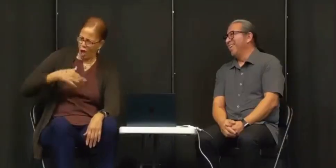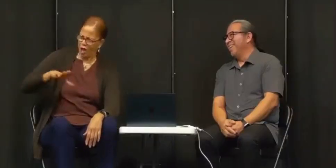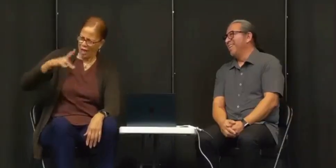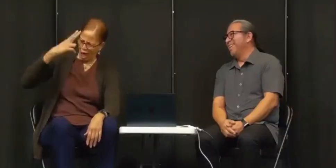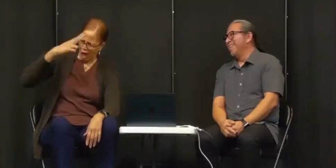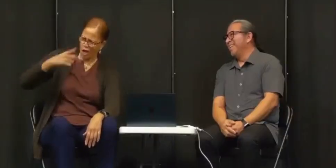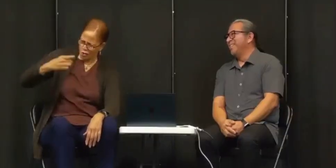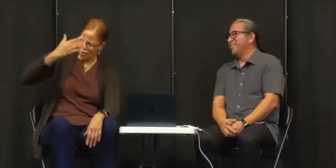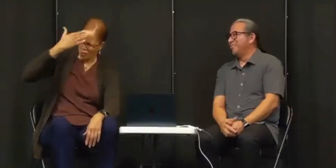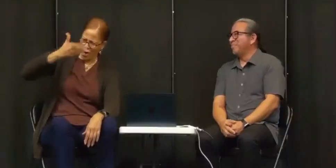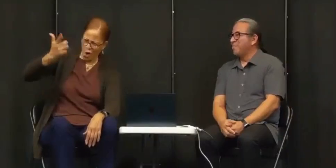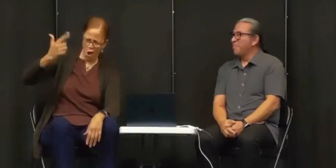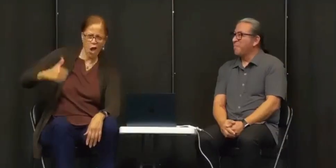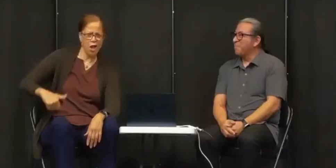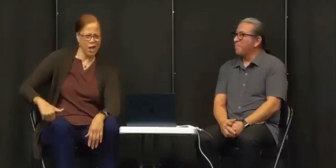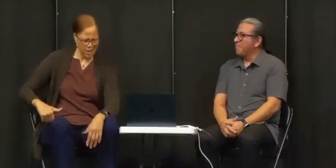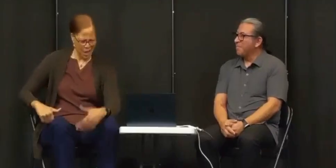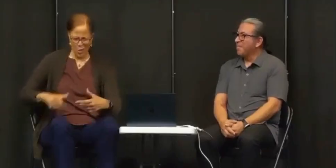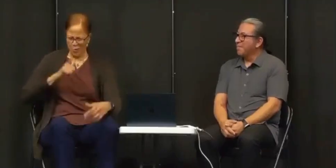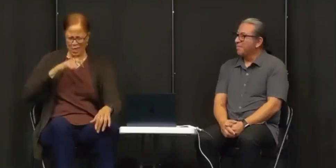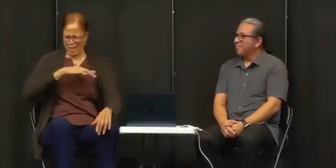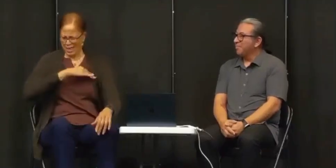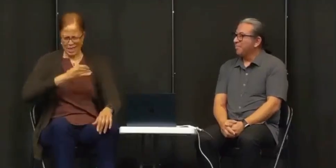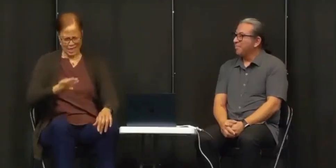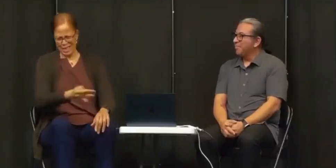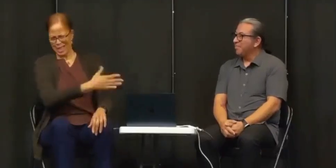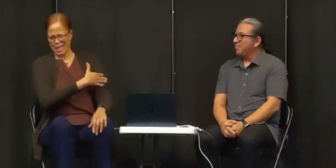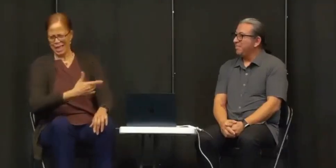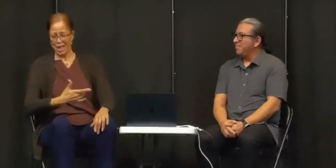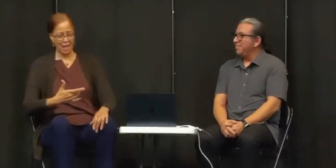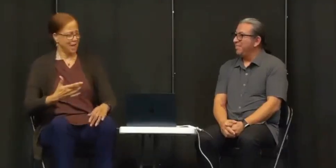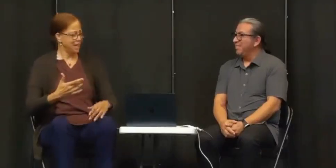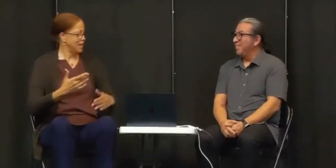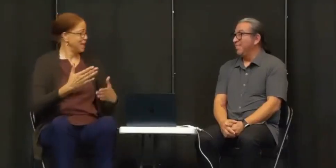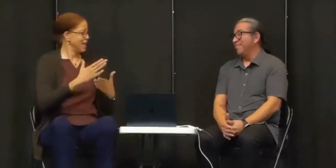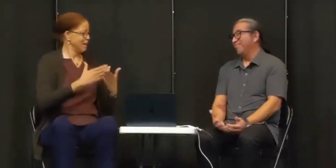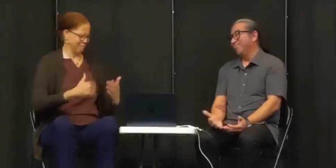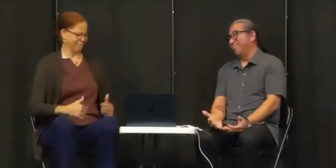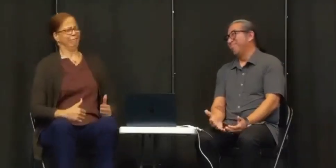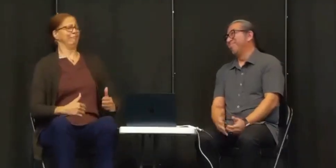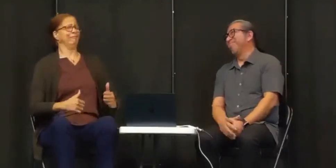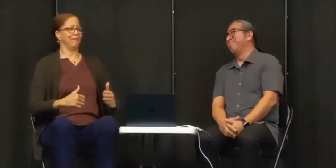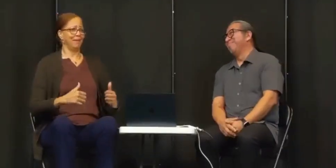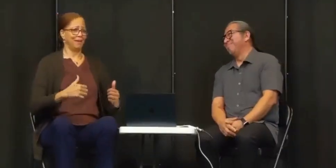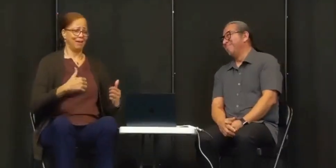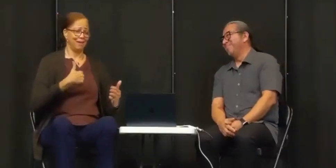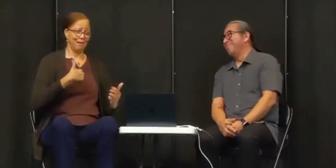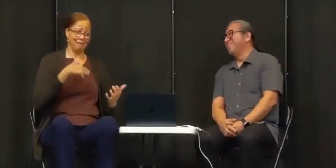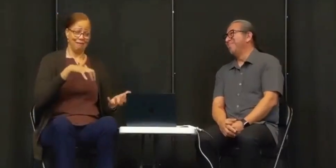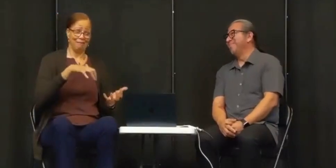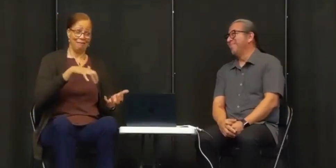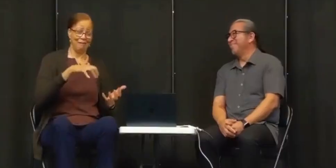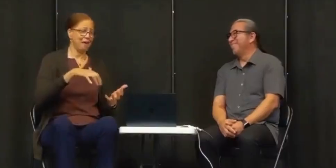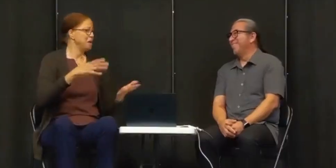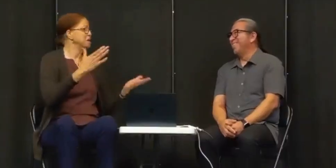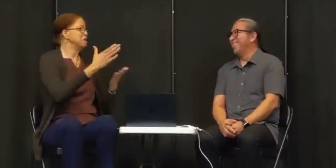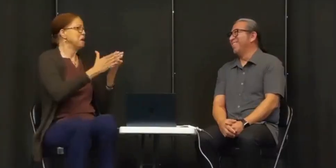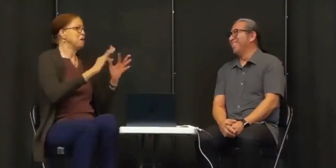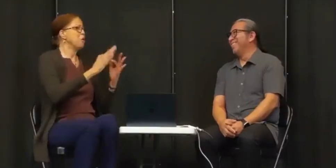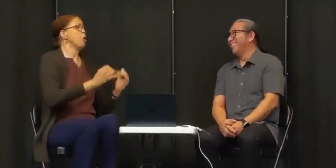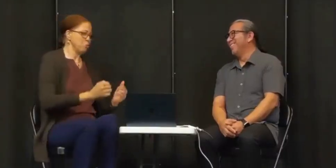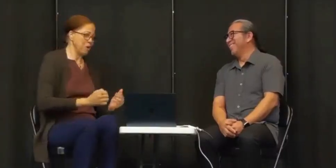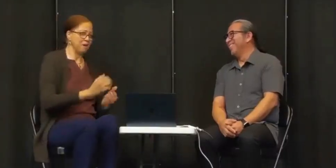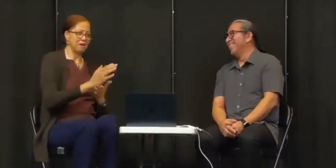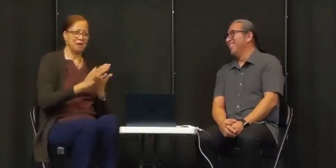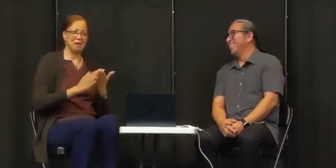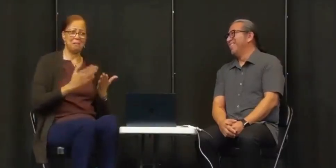you doing here with a name tag? I'm your uncle. What is going on here? Get that name tag off your shirt. I just have to laugh, because for me